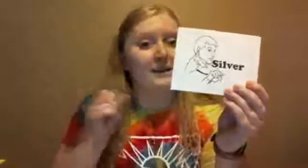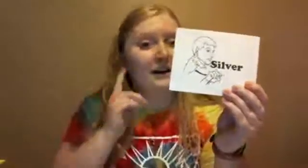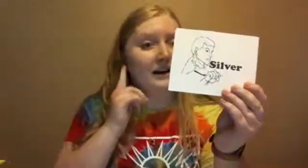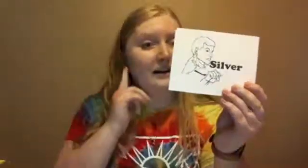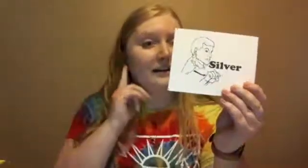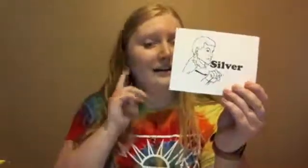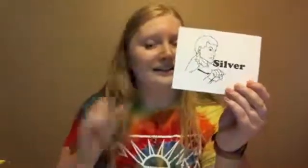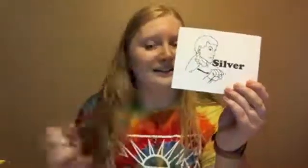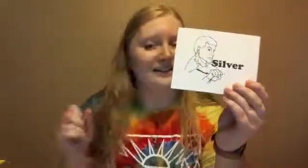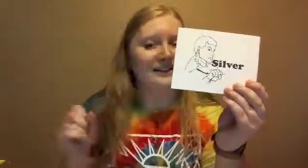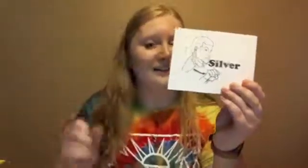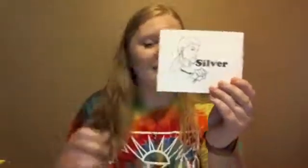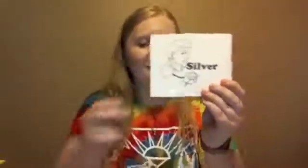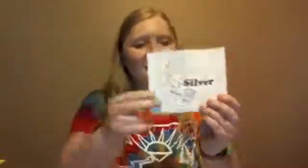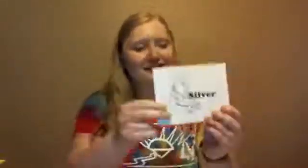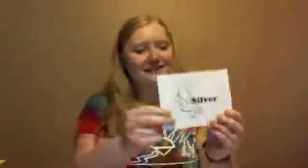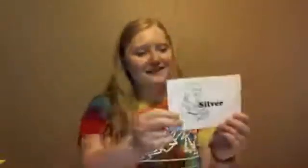Silver, silver,